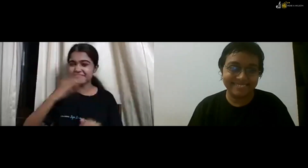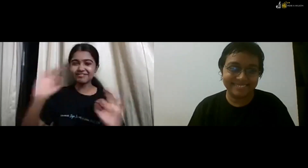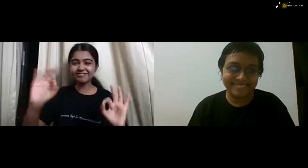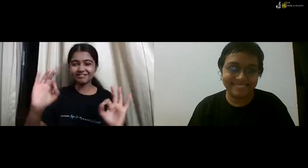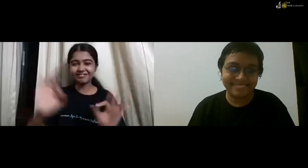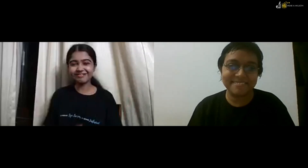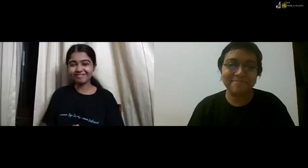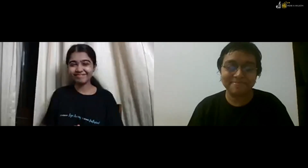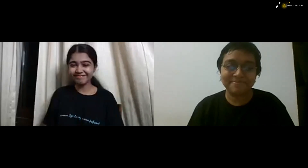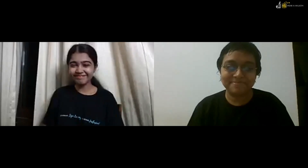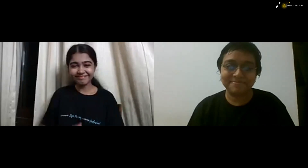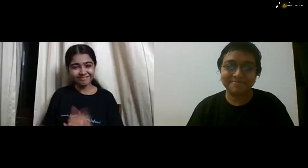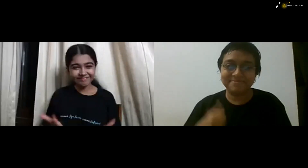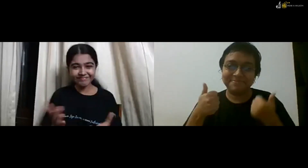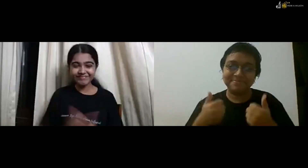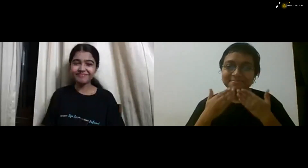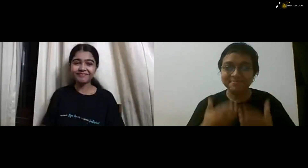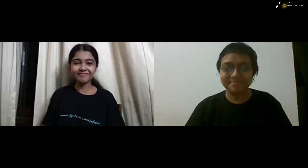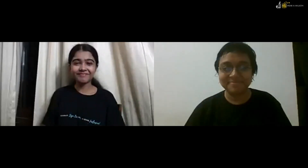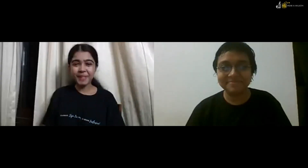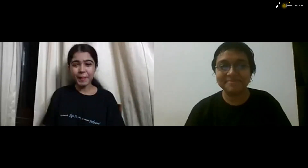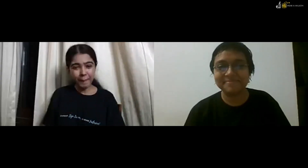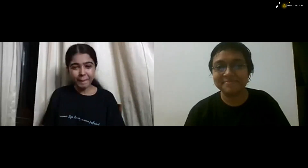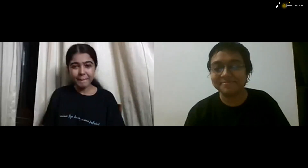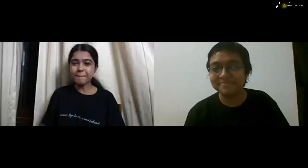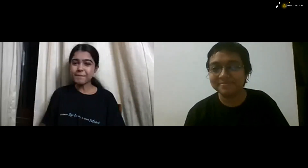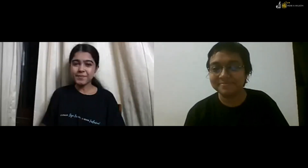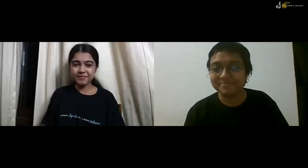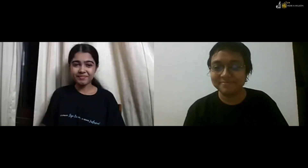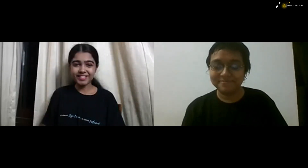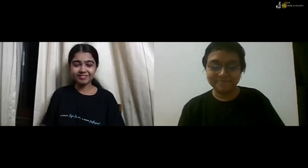own experiences. That was beautiful. Perfect. Thank you.